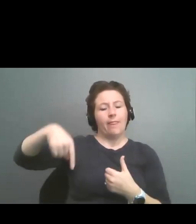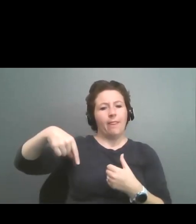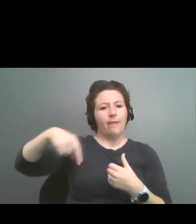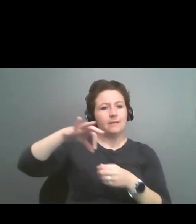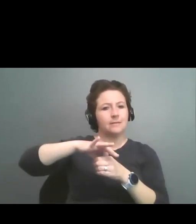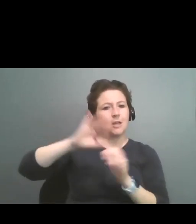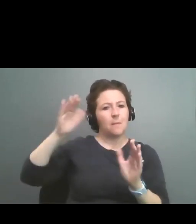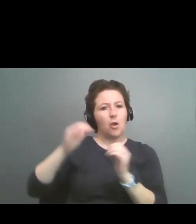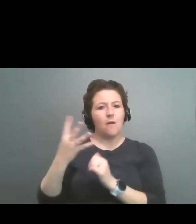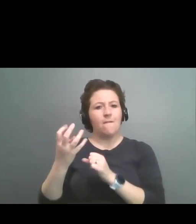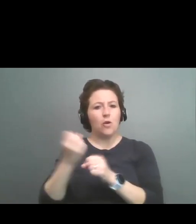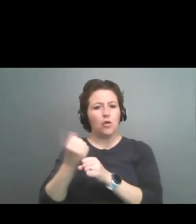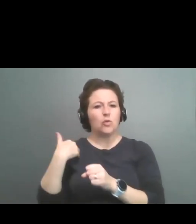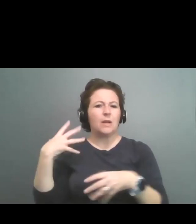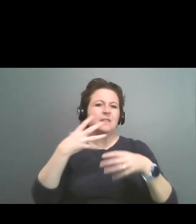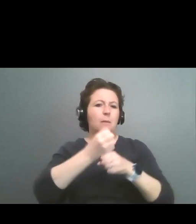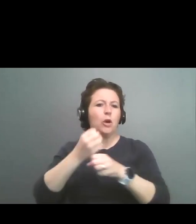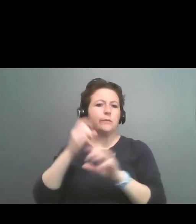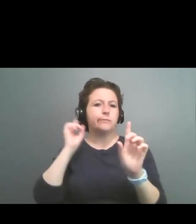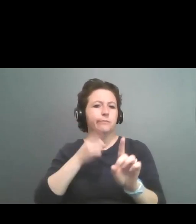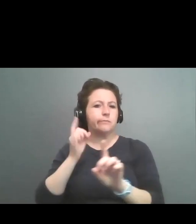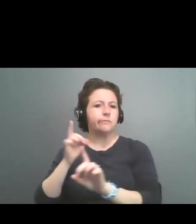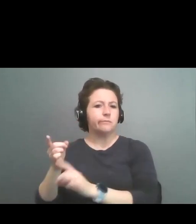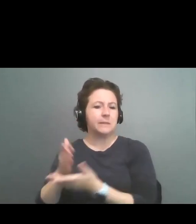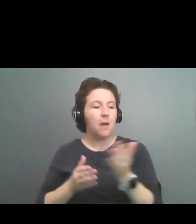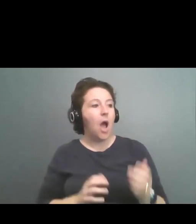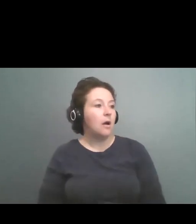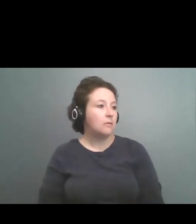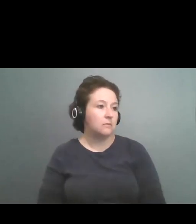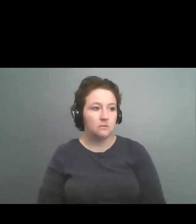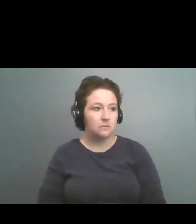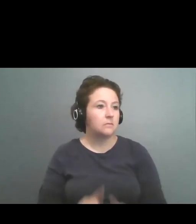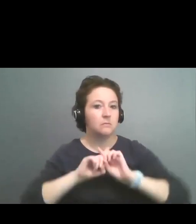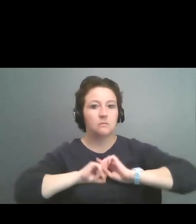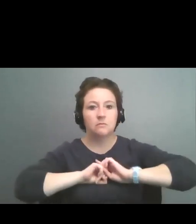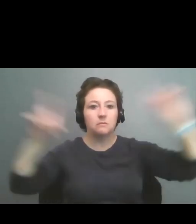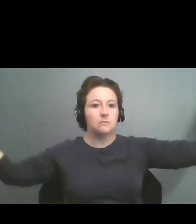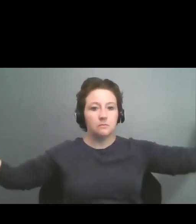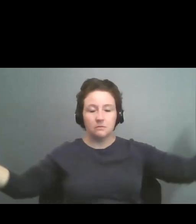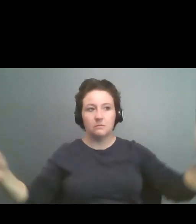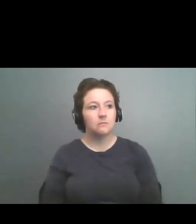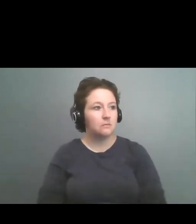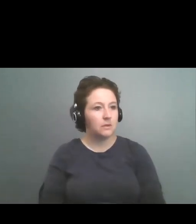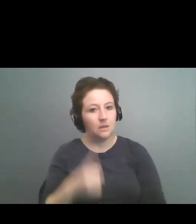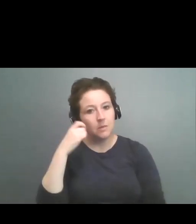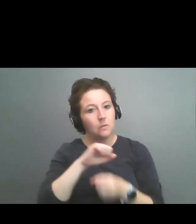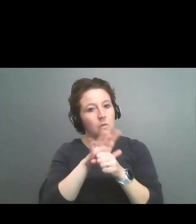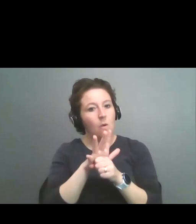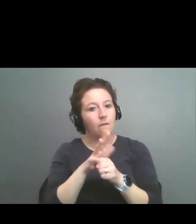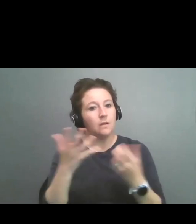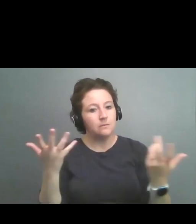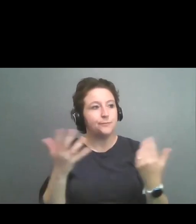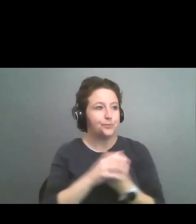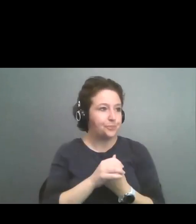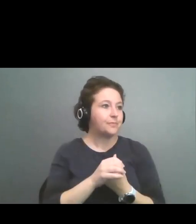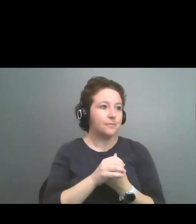ago, if you just want to summarize some of those. Oh, it's like night and day because of the COVID.